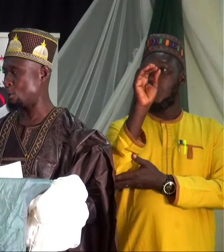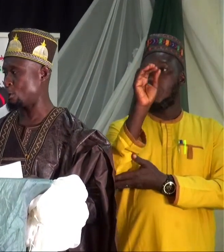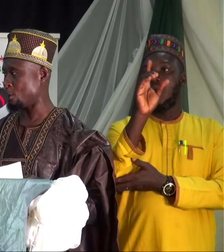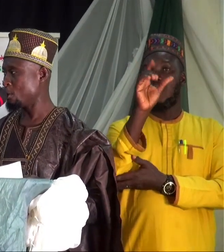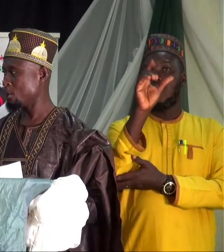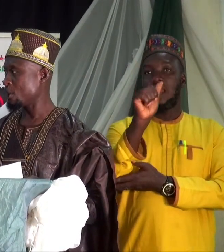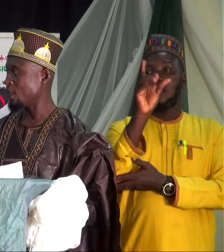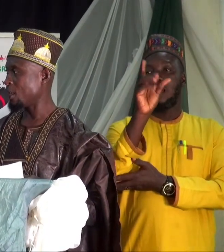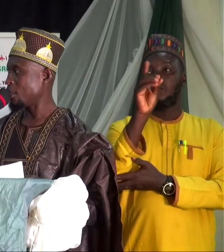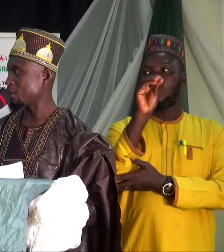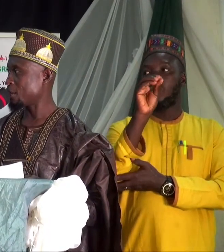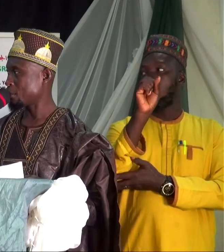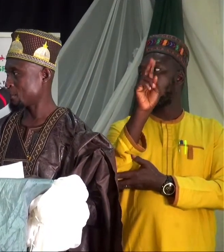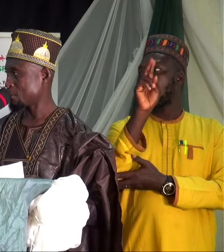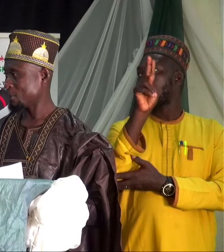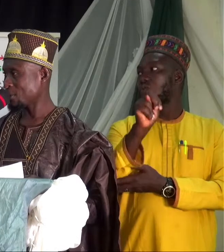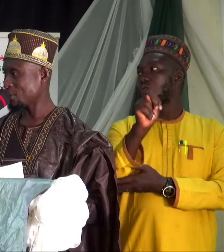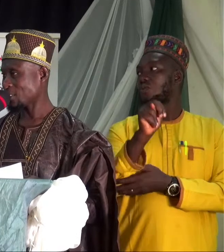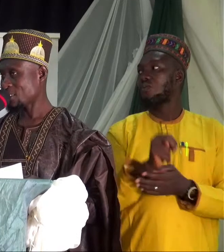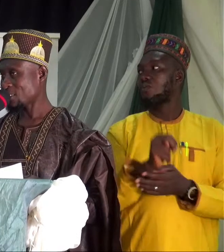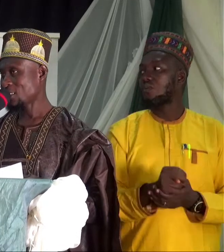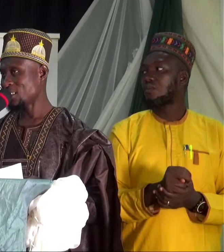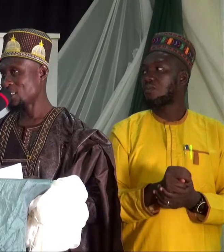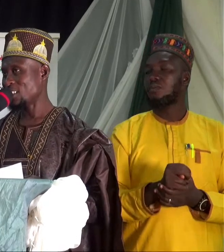Oladosu. Kabirullah.